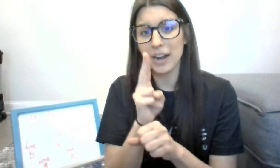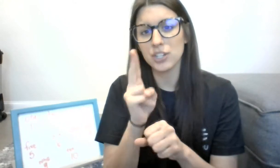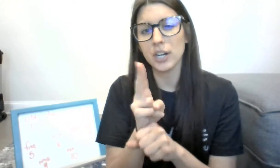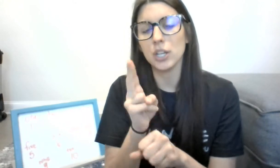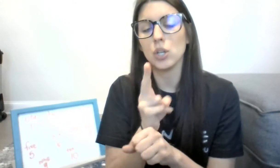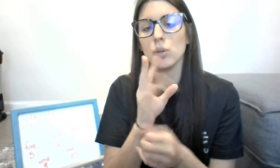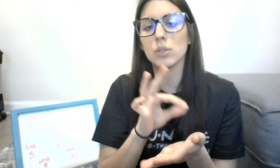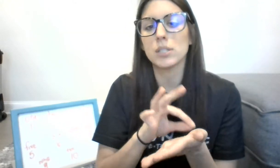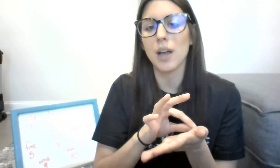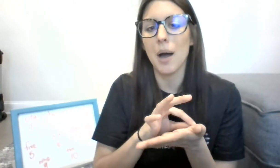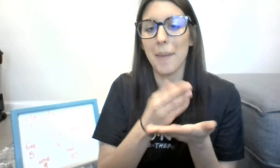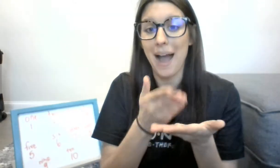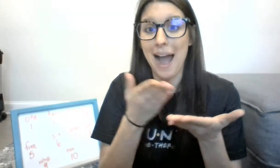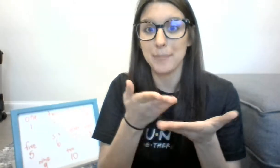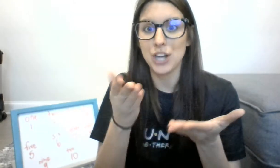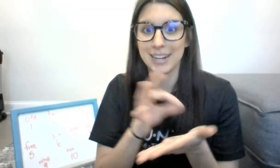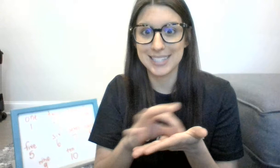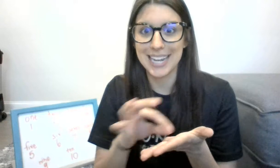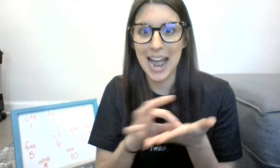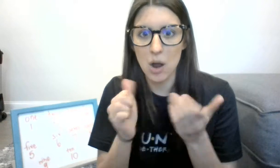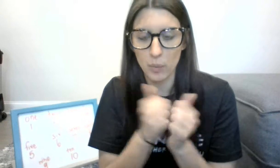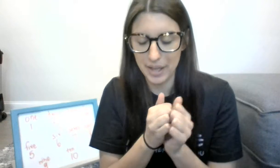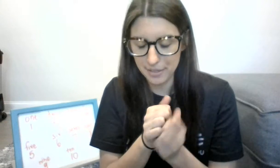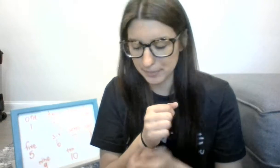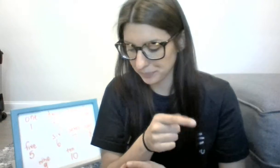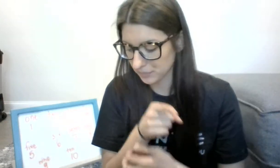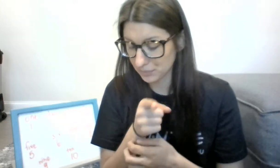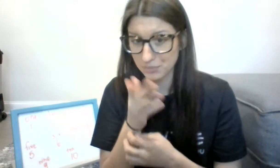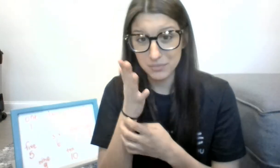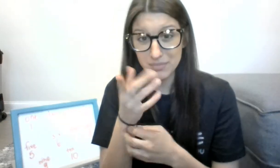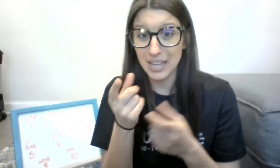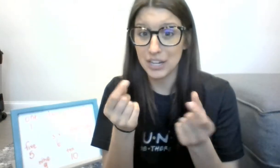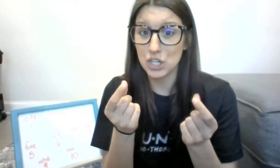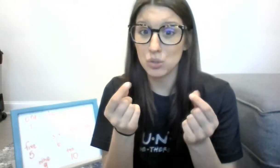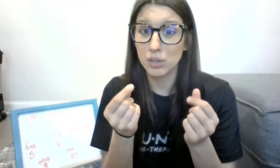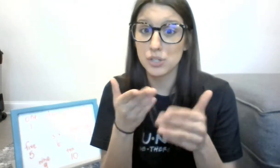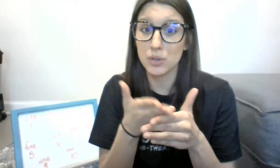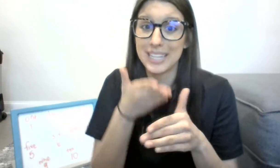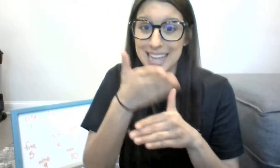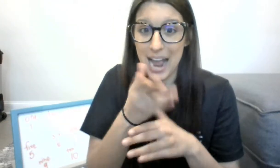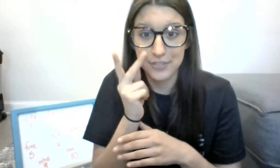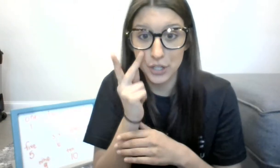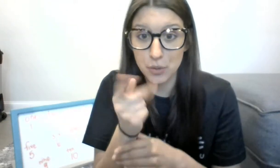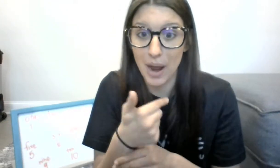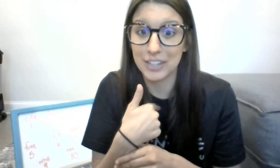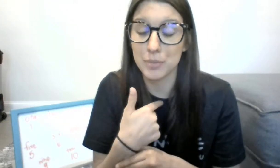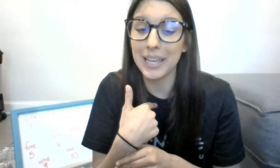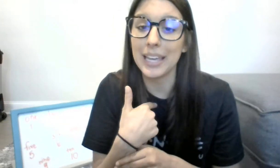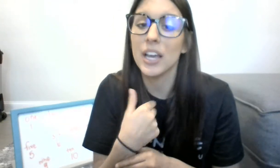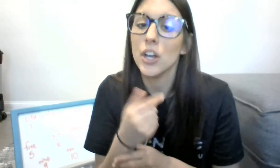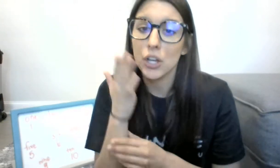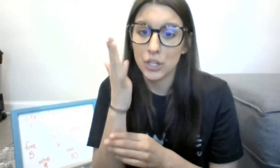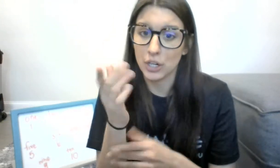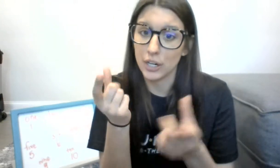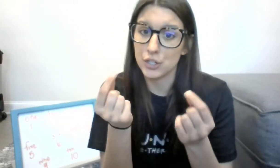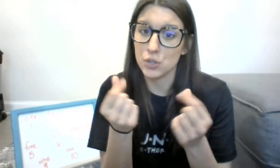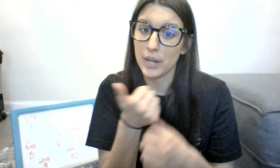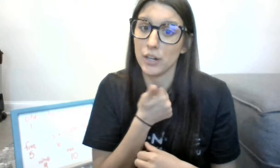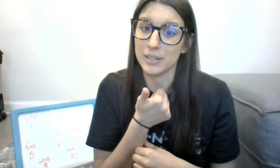going to use some objects to count with. And you will do this after you watch me. You're going to do it